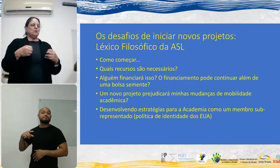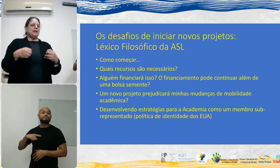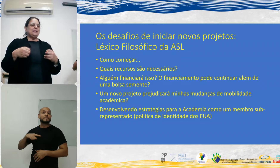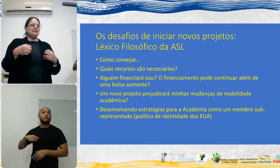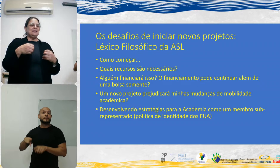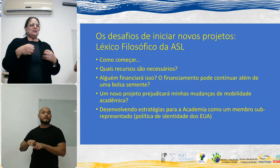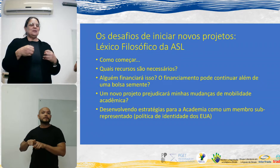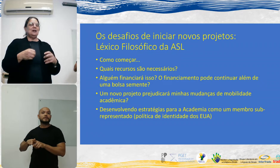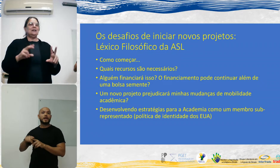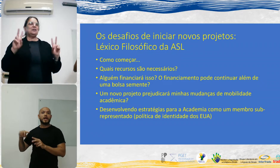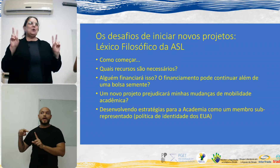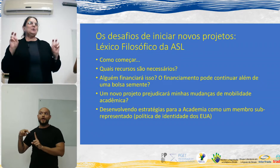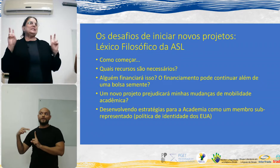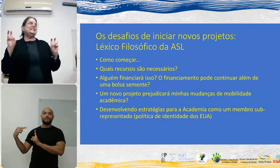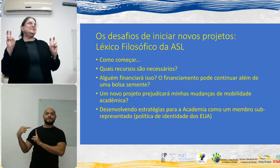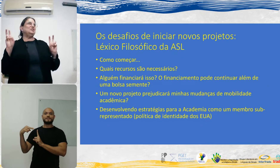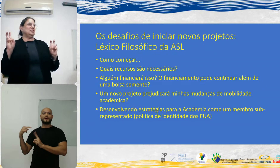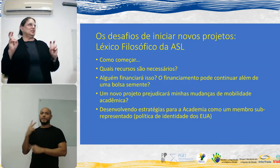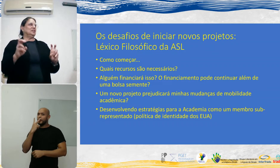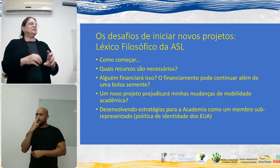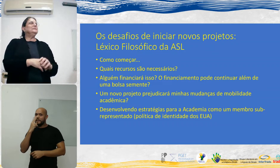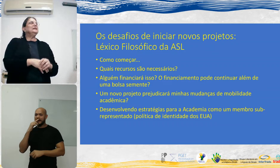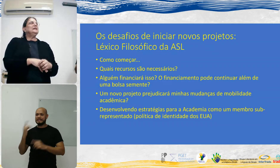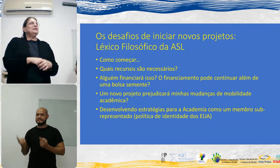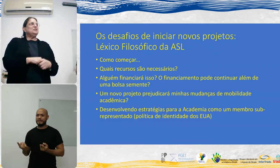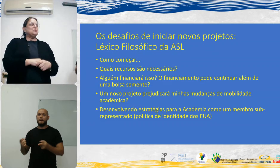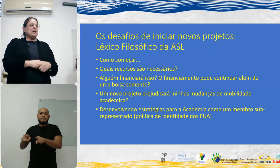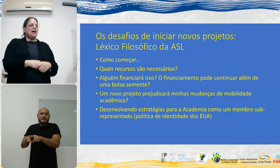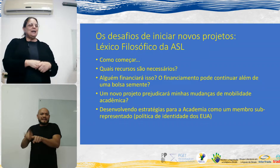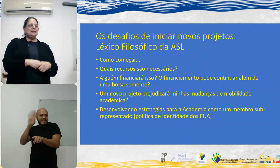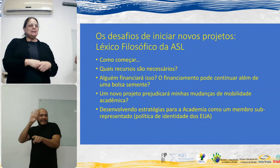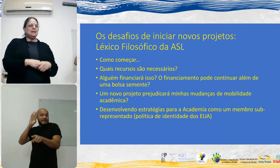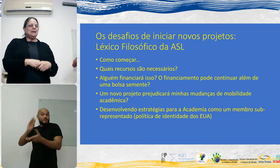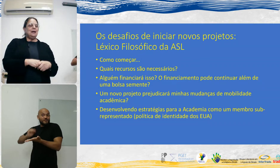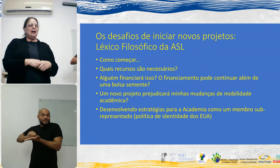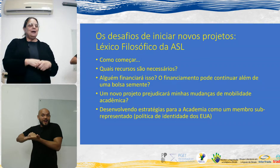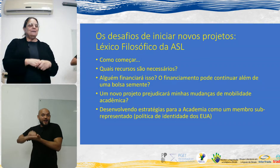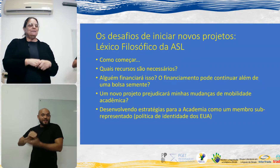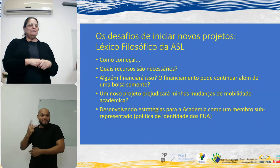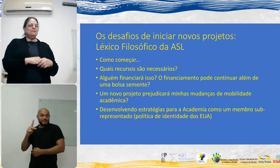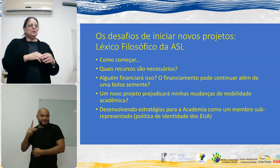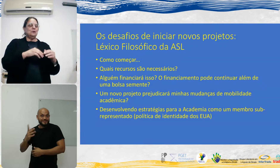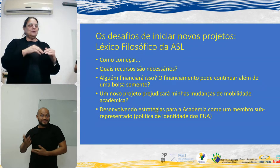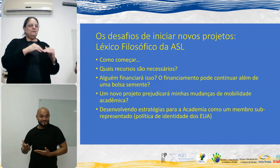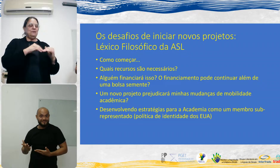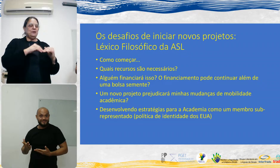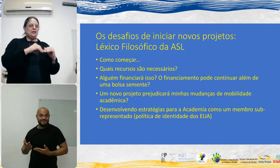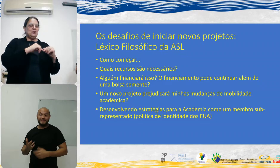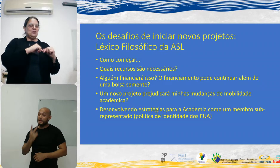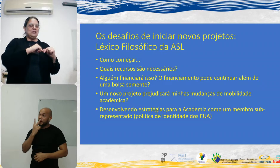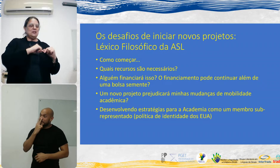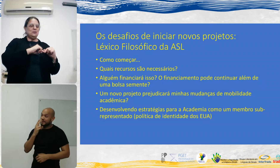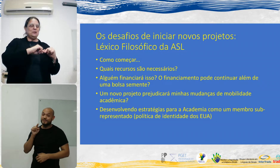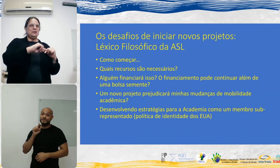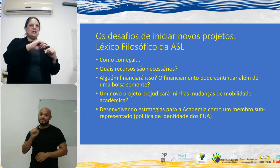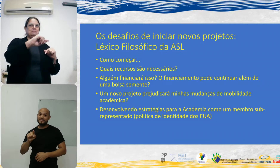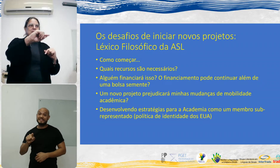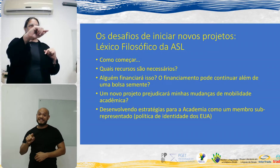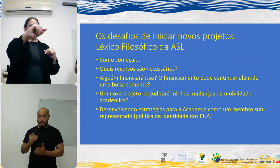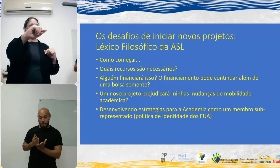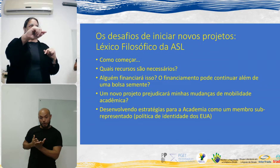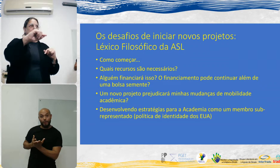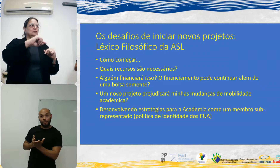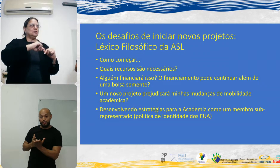in ways that are not collegial, you can have your very early career can